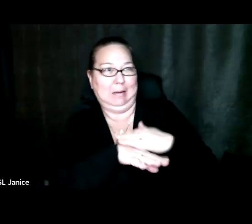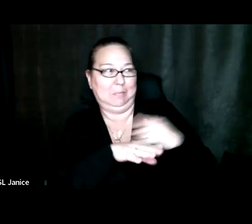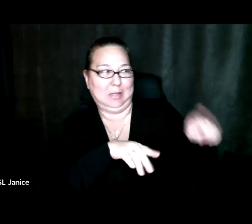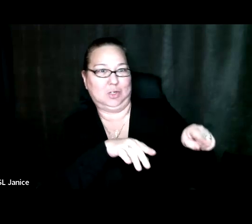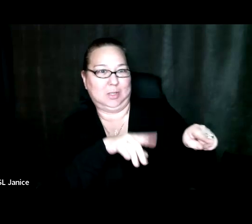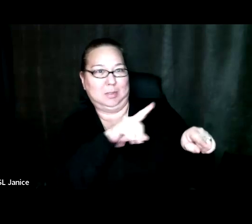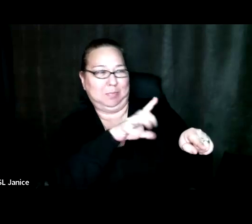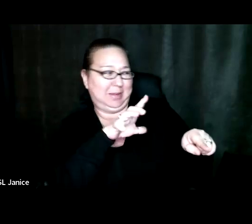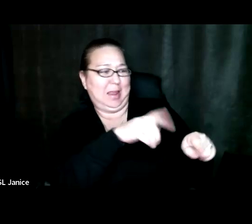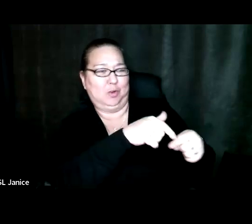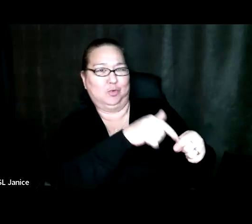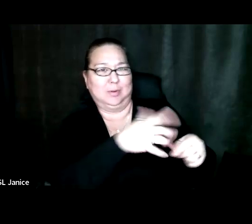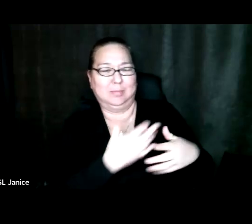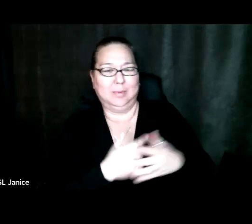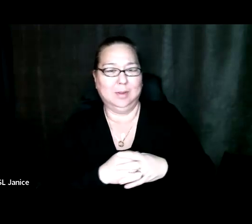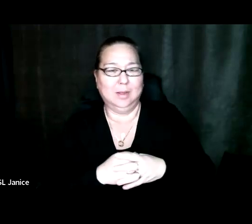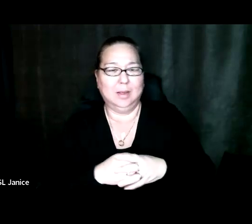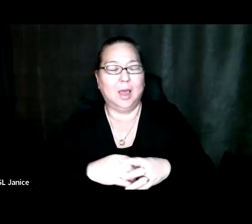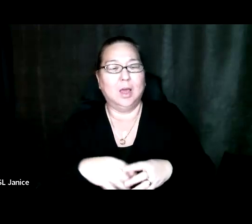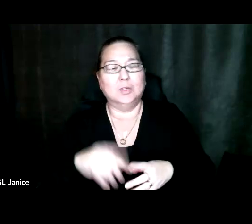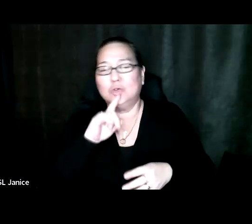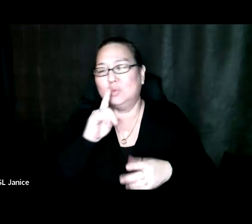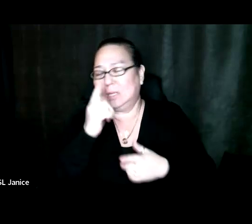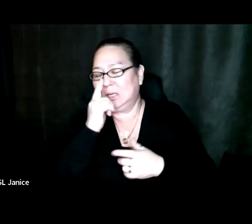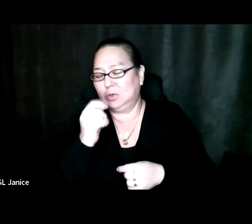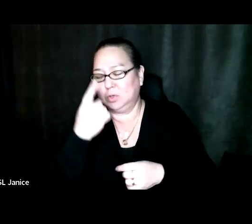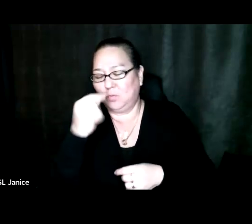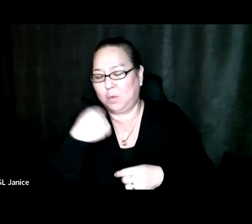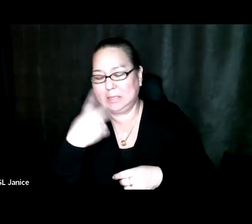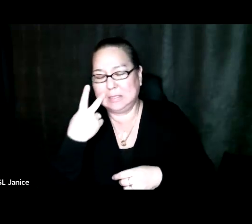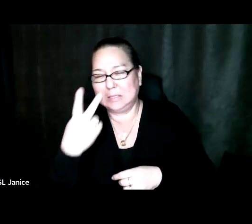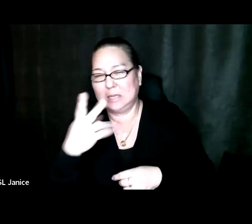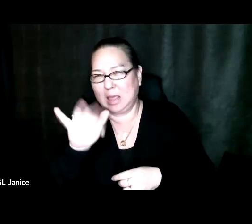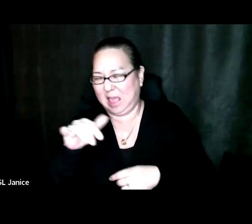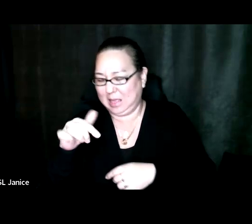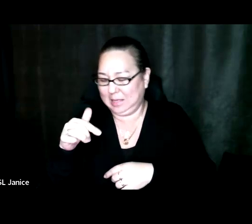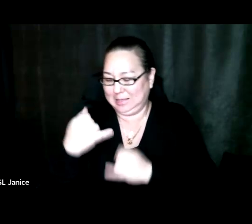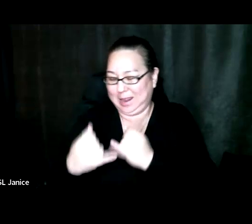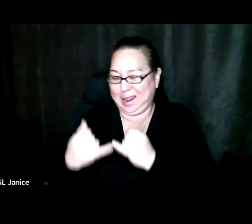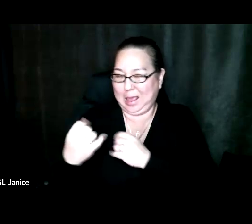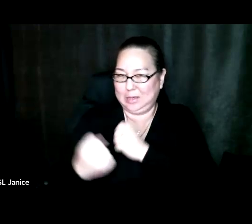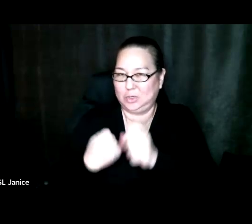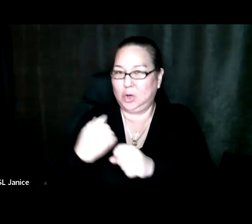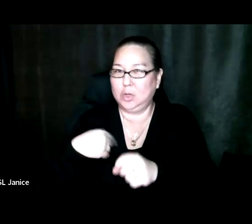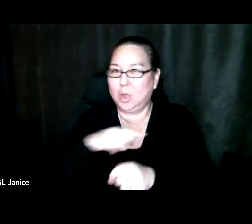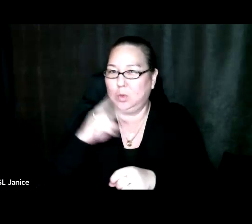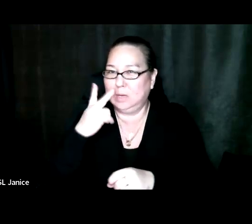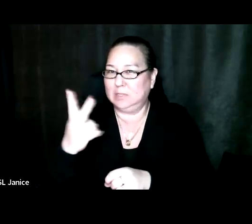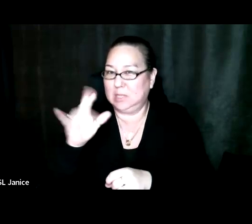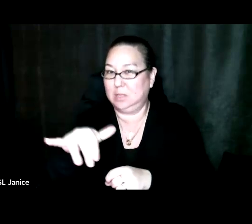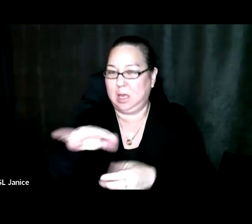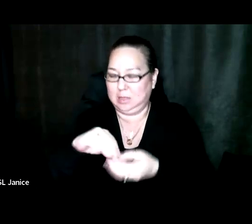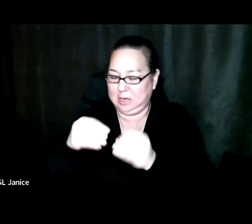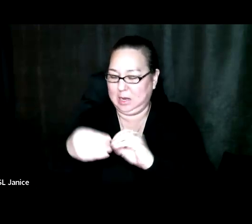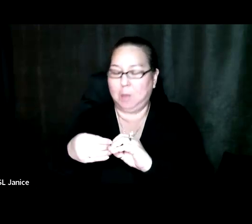families. So this is interesting for me to see that this past year, after we implemented that, I think the number you had in there